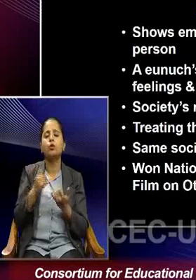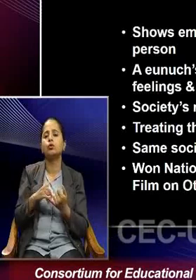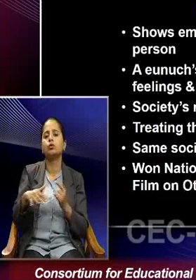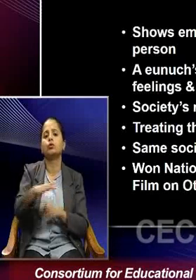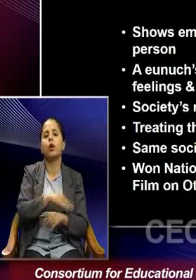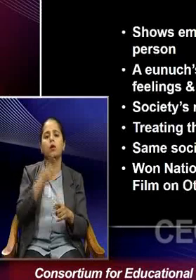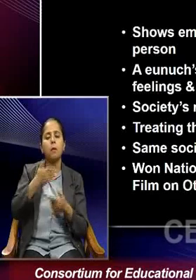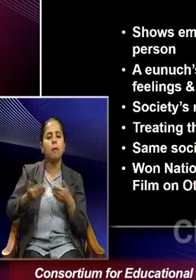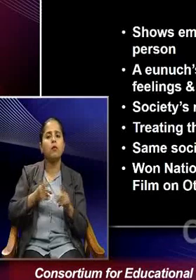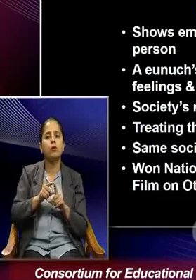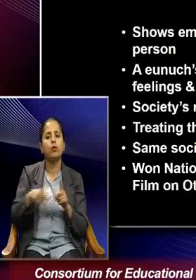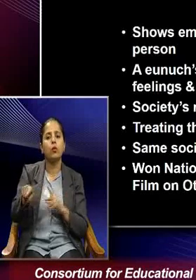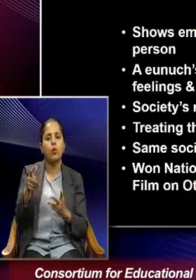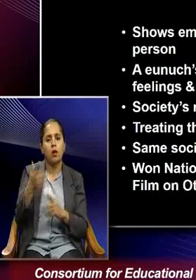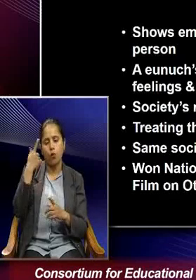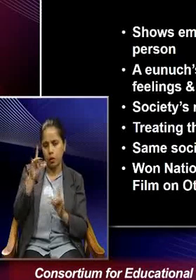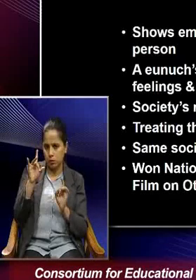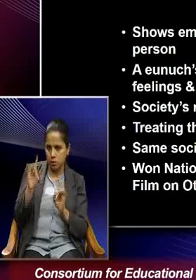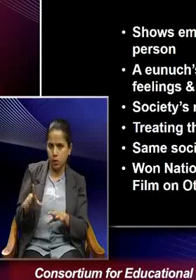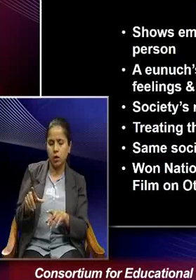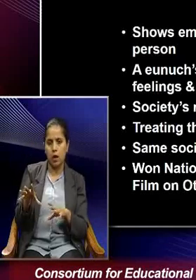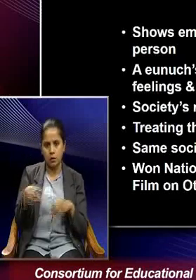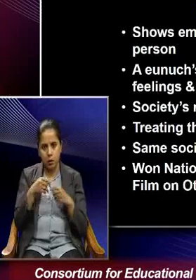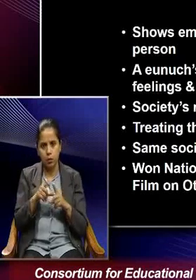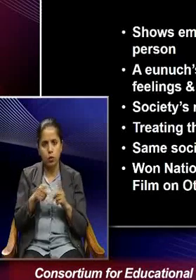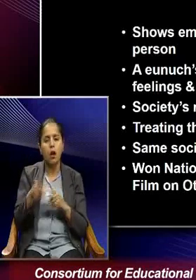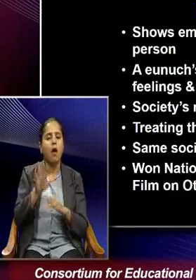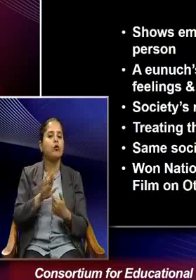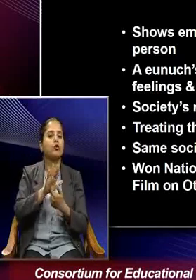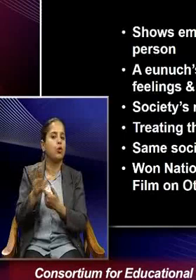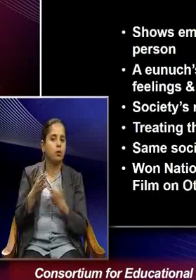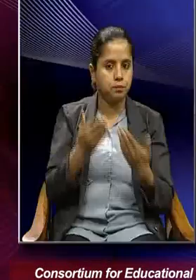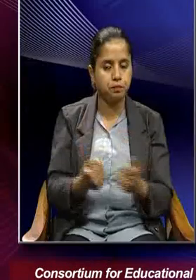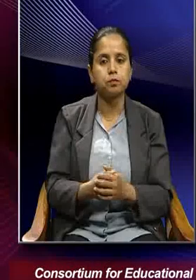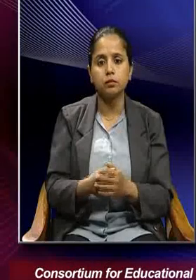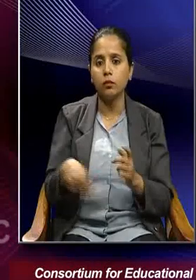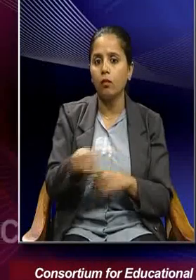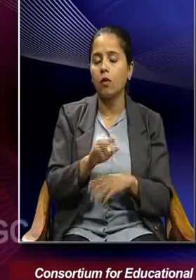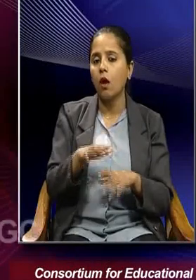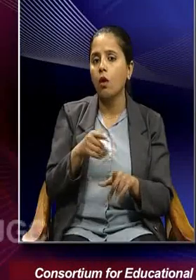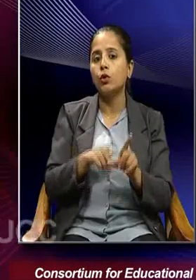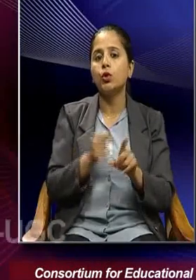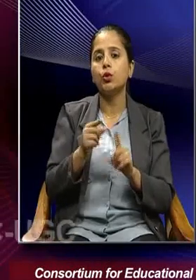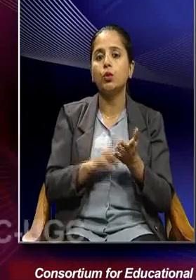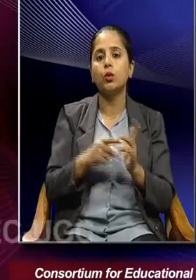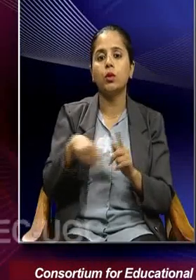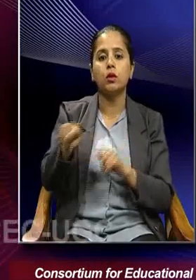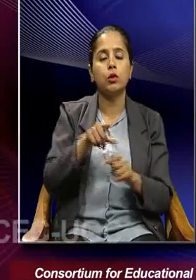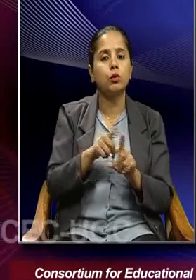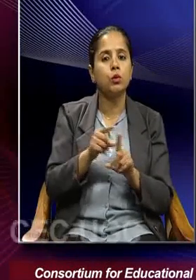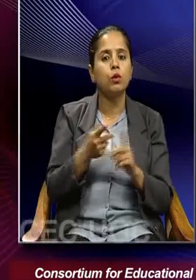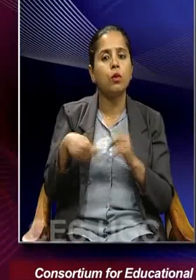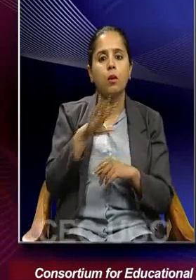treat him or reject him, that has also been shown. So how eunuchs, they are being treated as some sort of